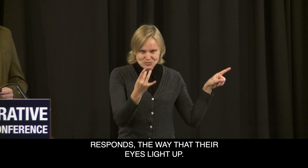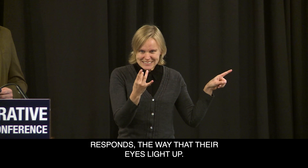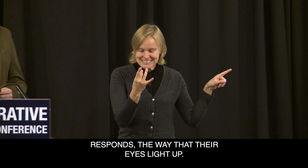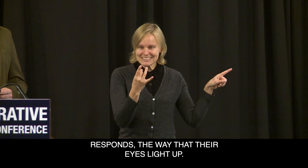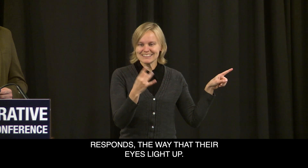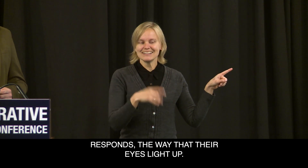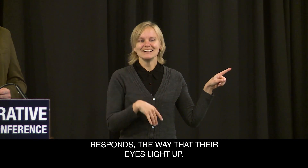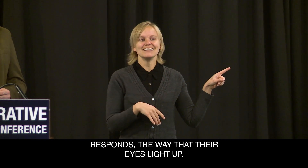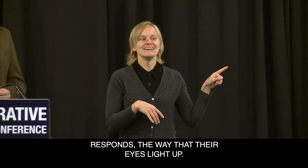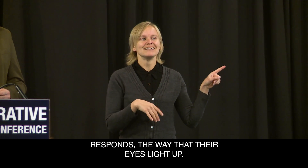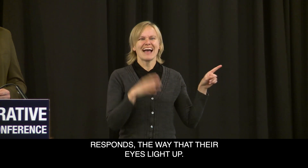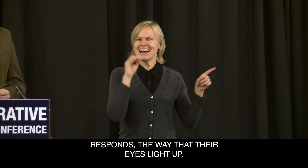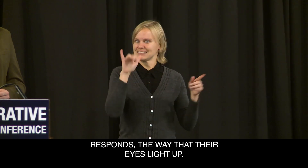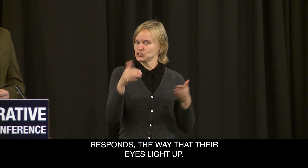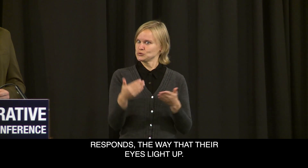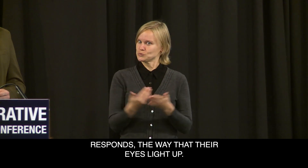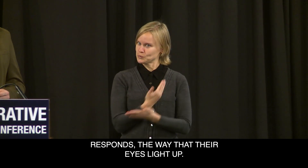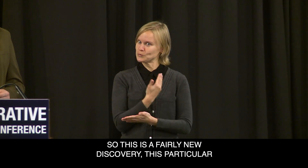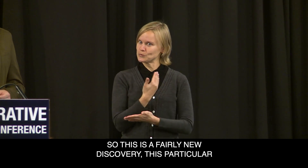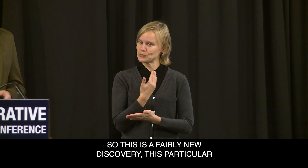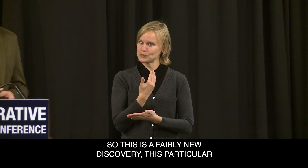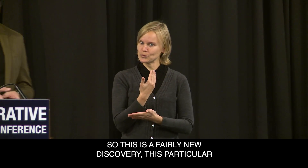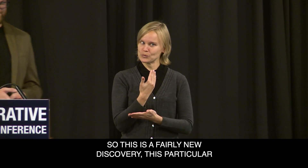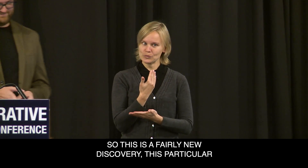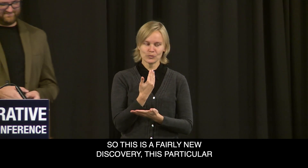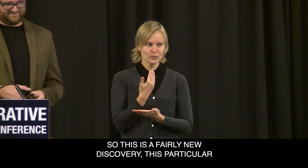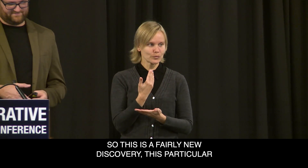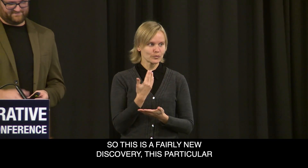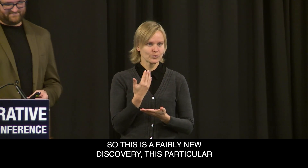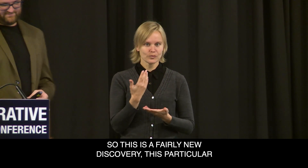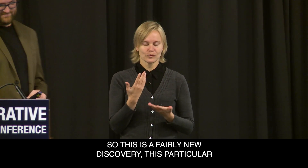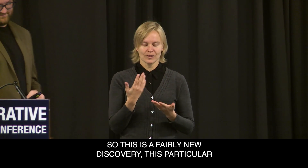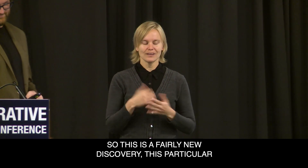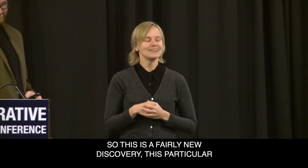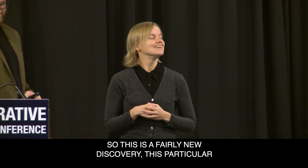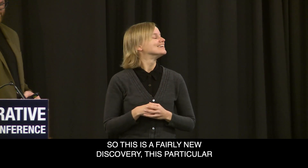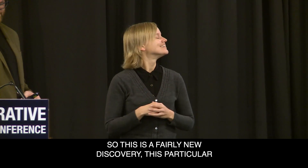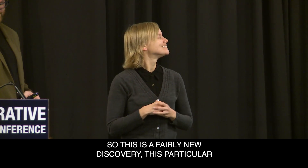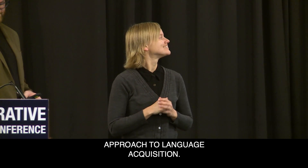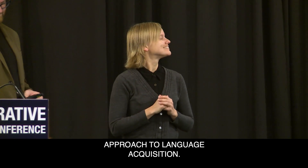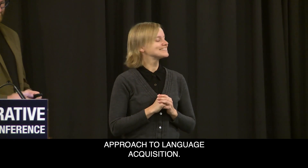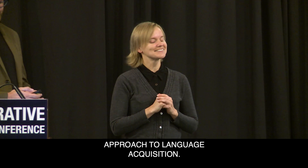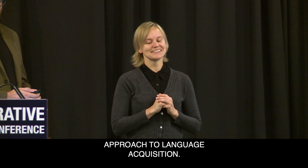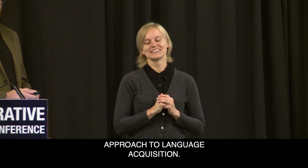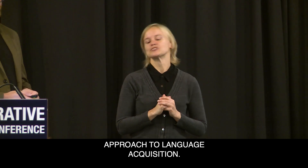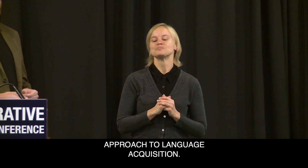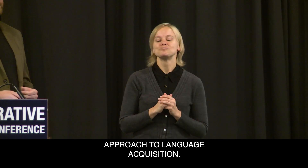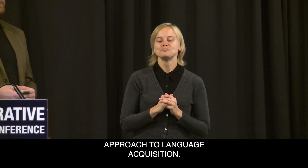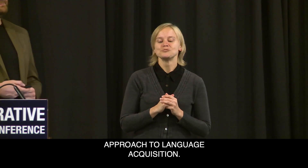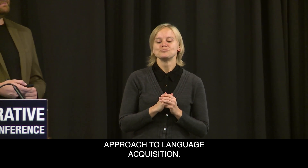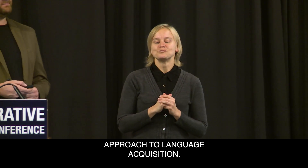eyes light up. So this is a fairly new discovery, this particular approach to language